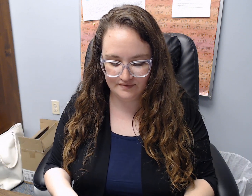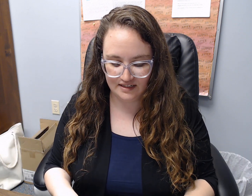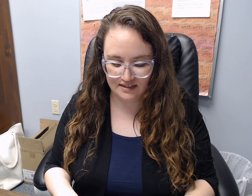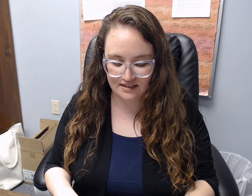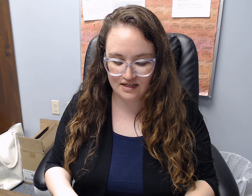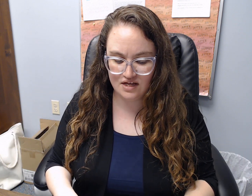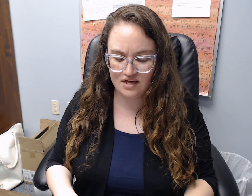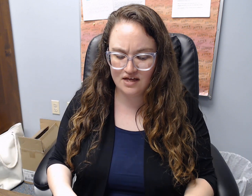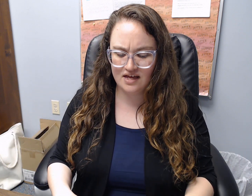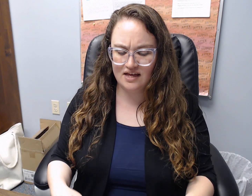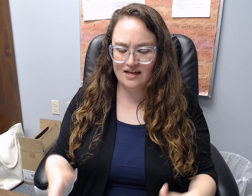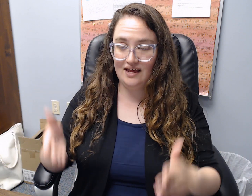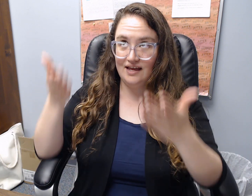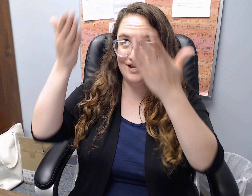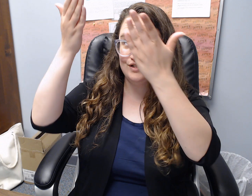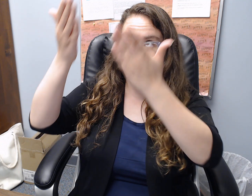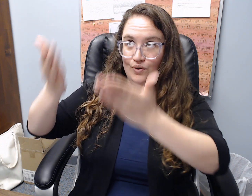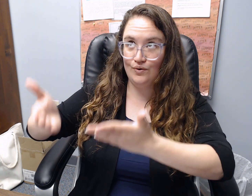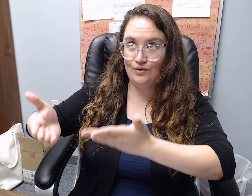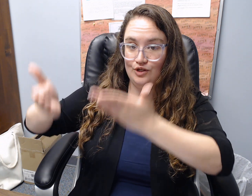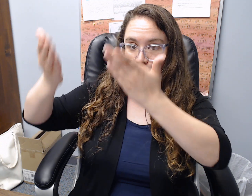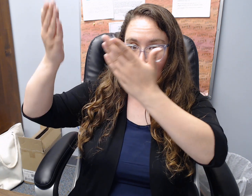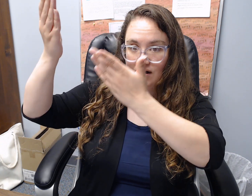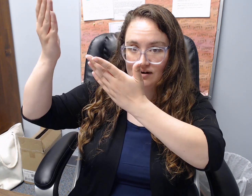Okay? It's who you are.